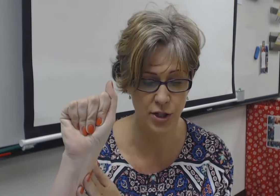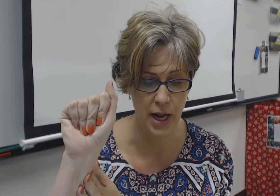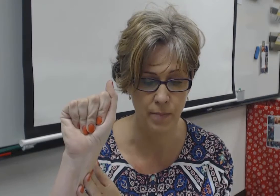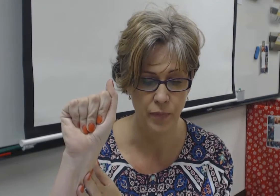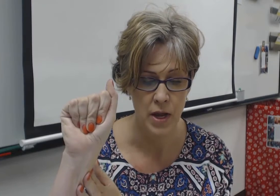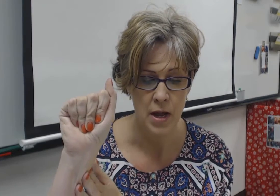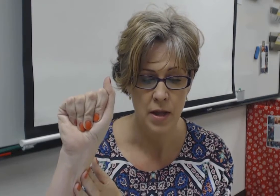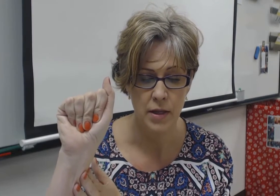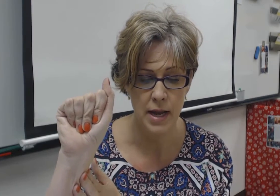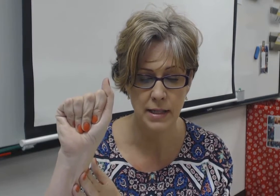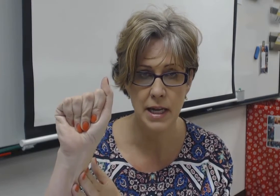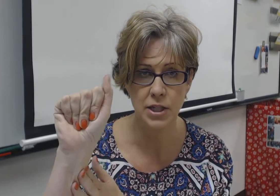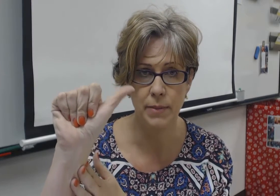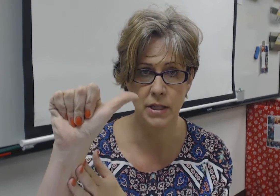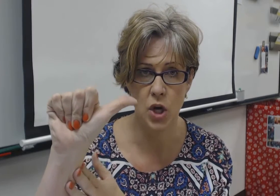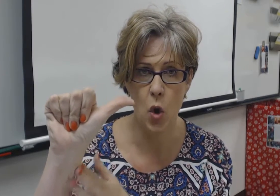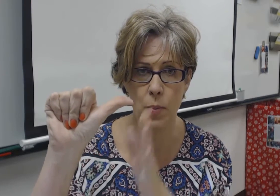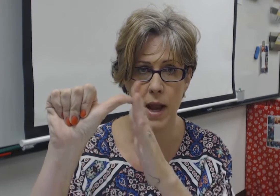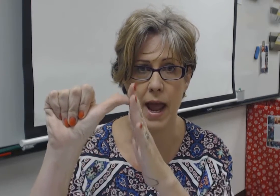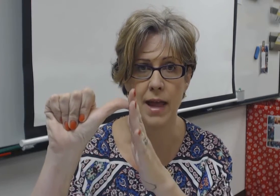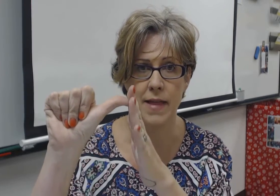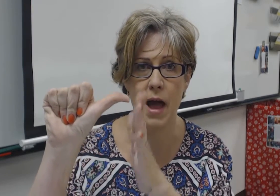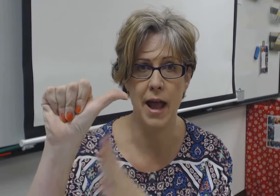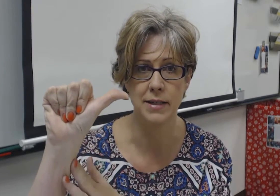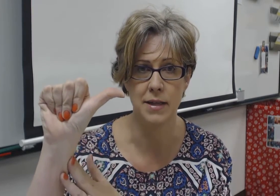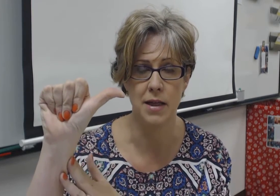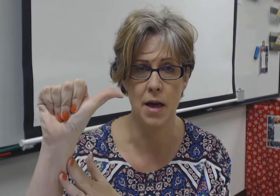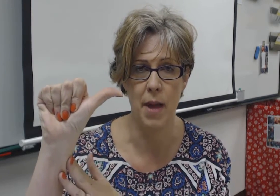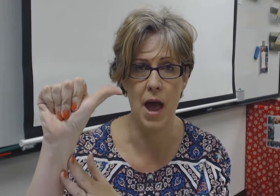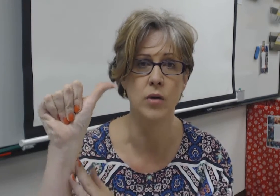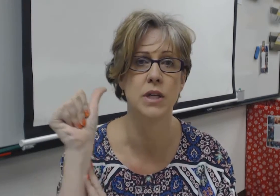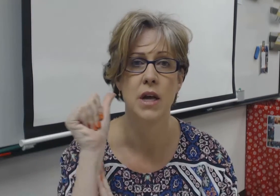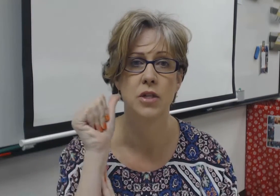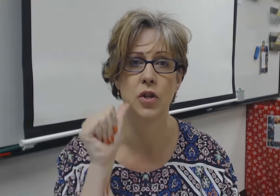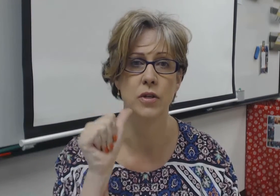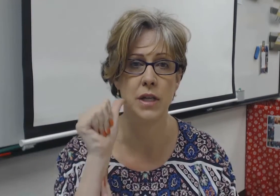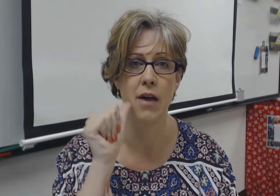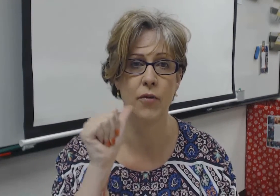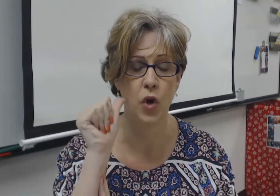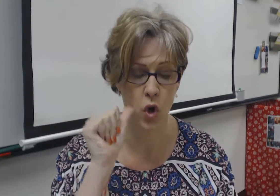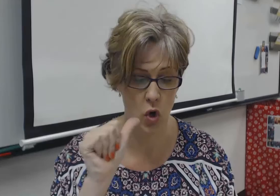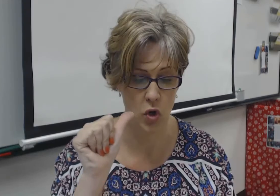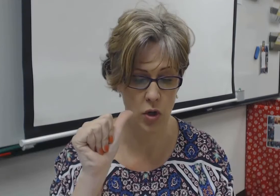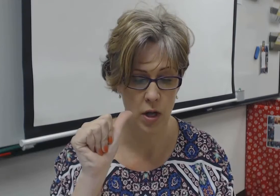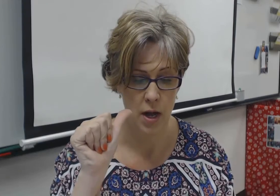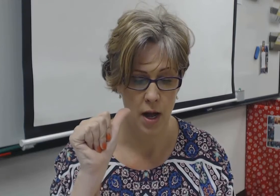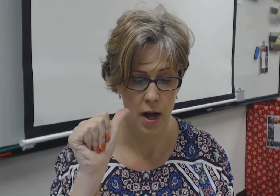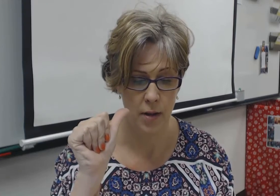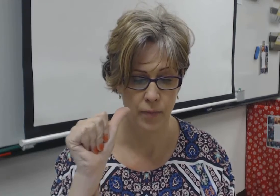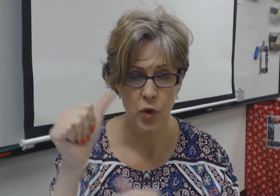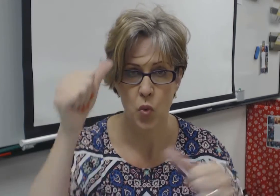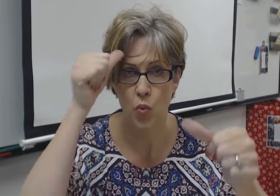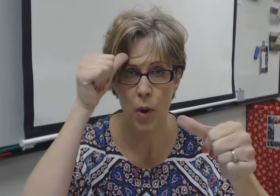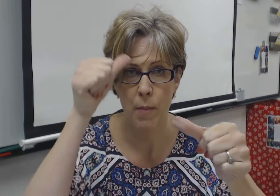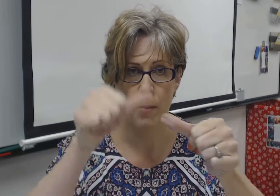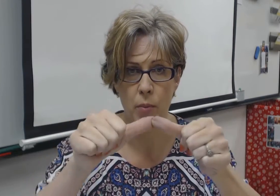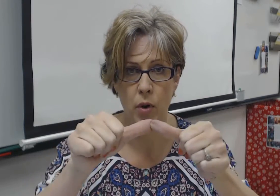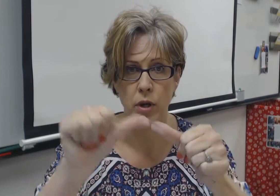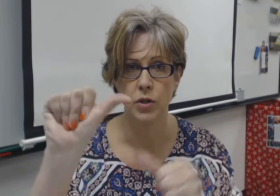shape. The next hand shape is an open A, and that has the thumb out. So you'll see that for girl, remember. So